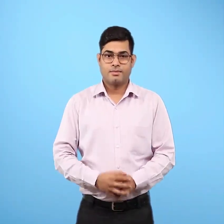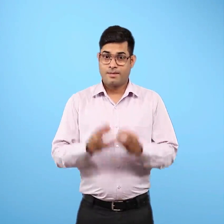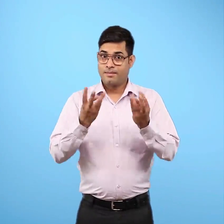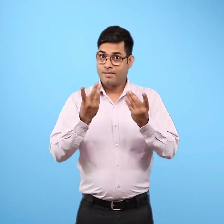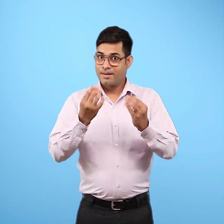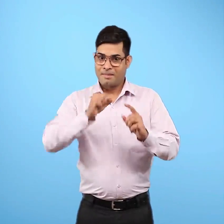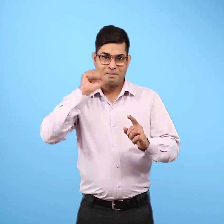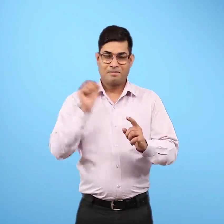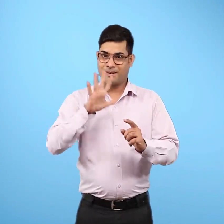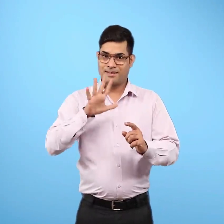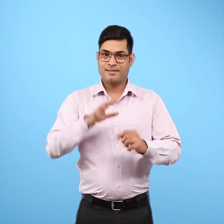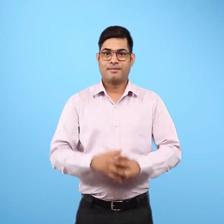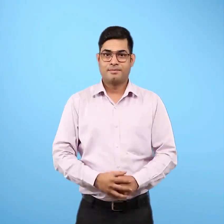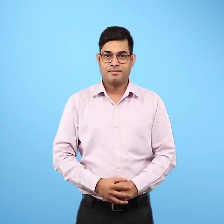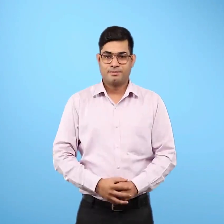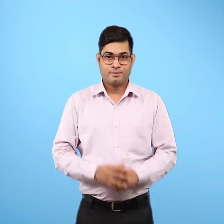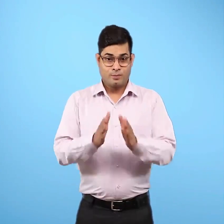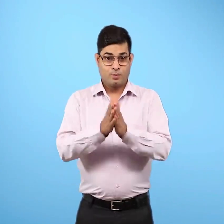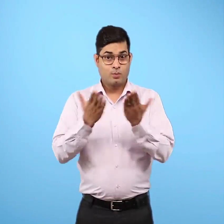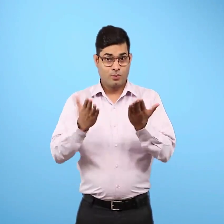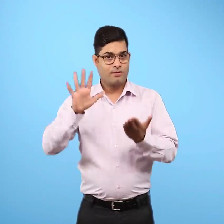titled Math Magic 5,